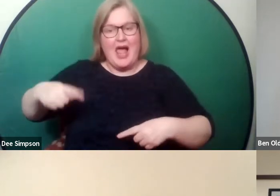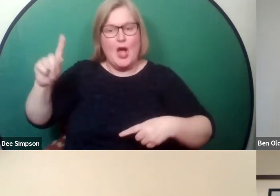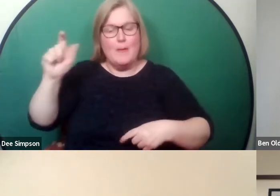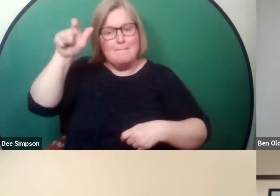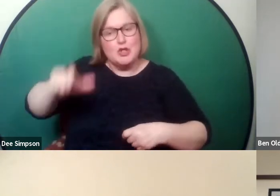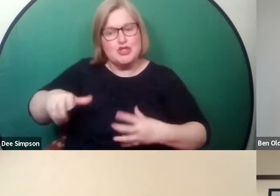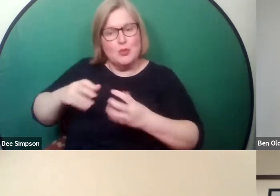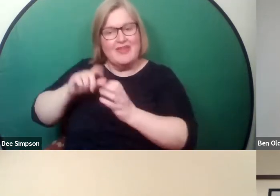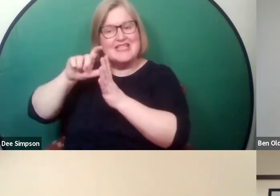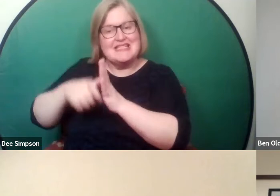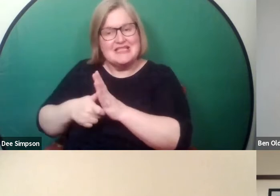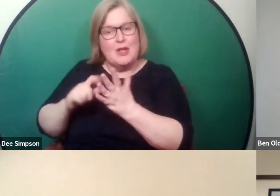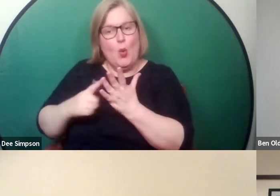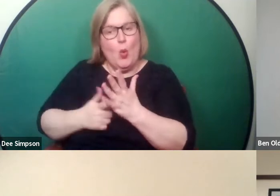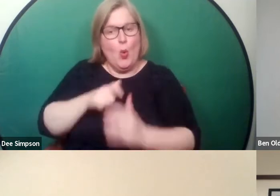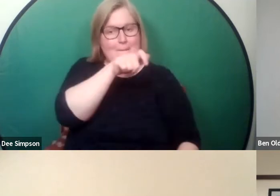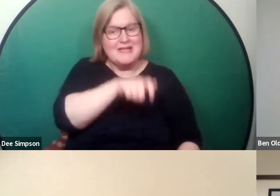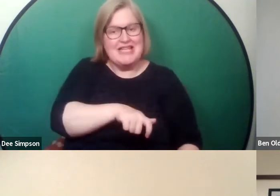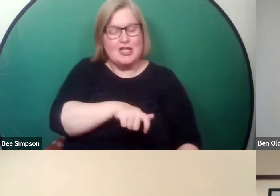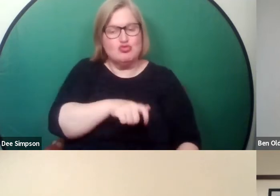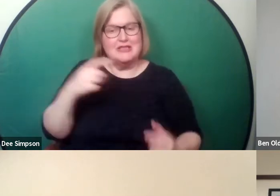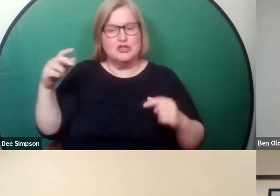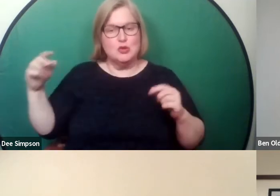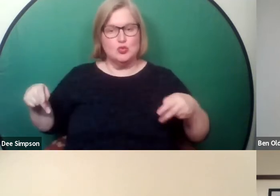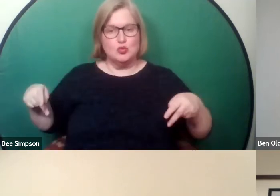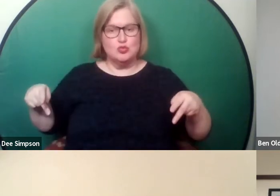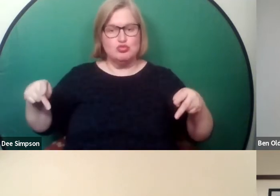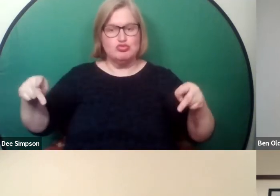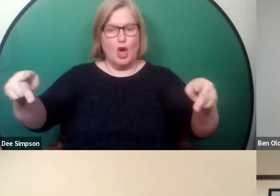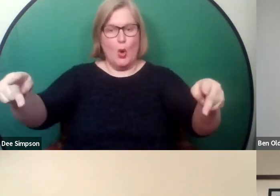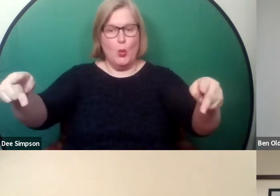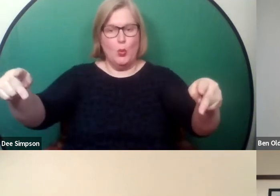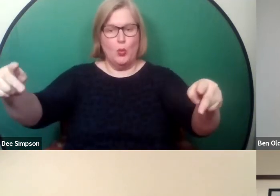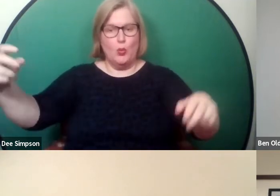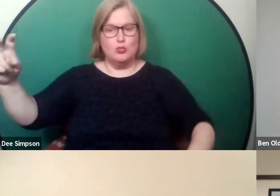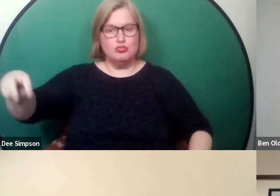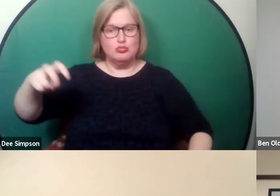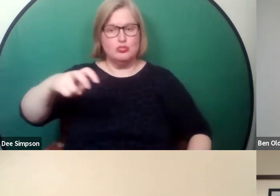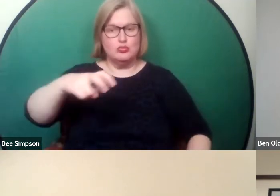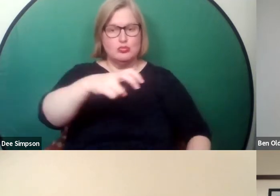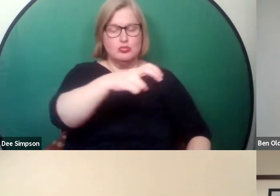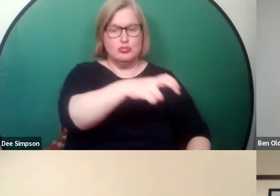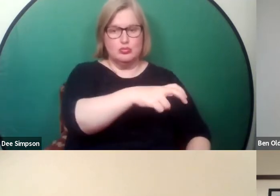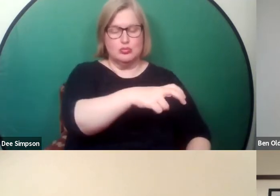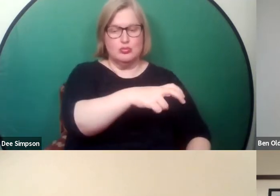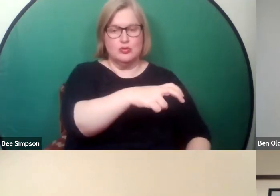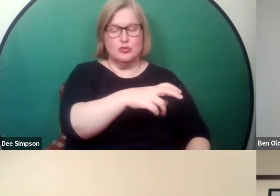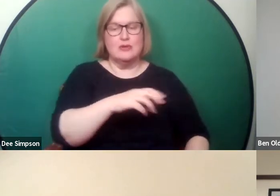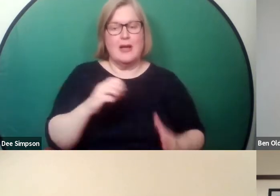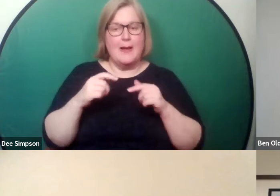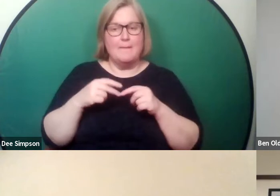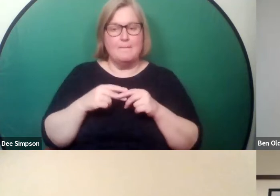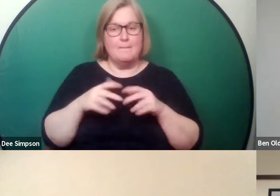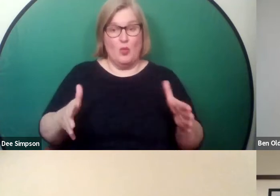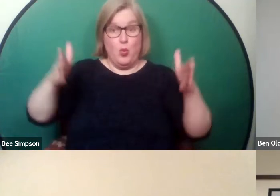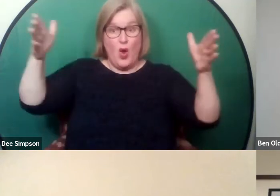with disabilities or pedestrians to cross, say, a high traffic or very wide